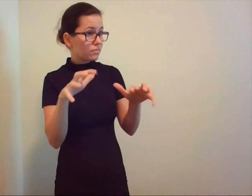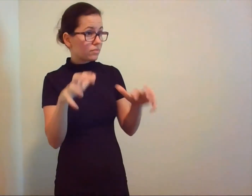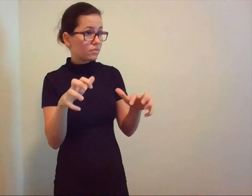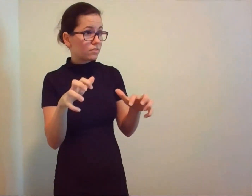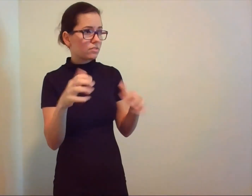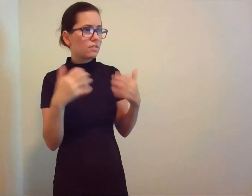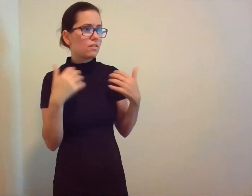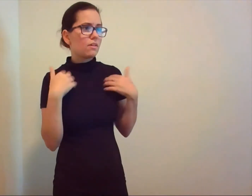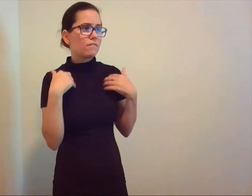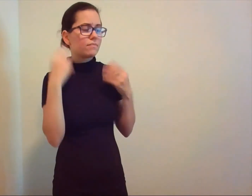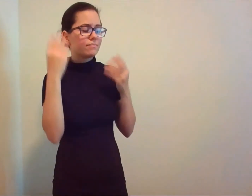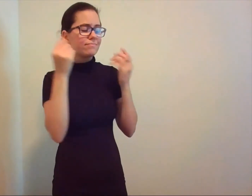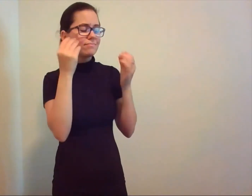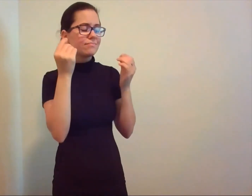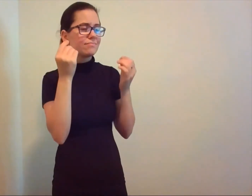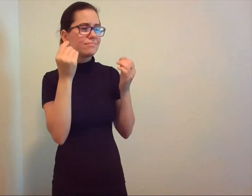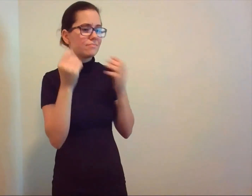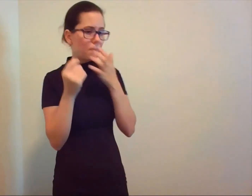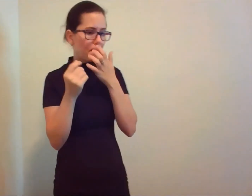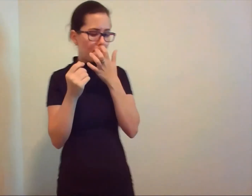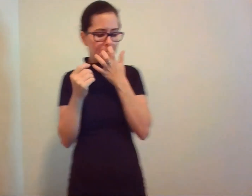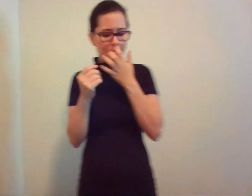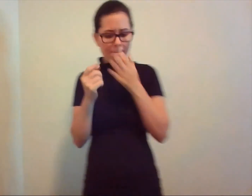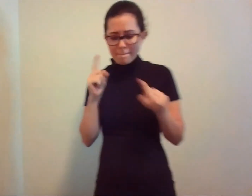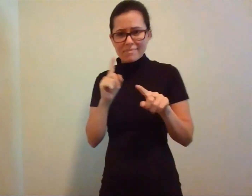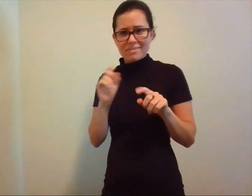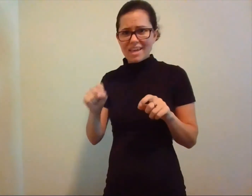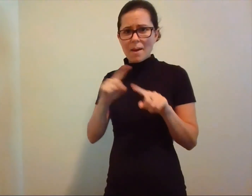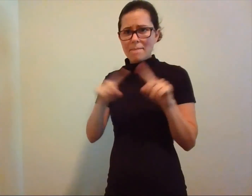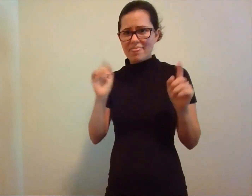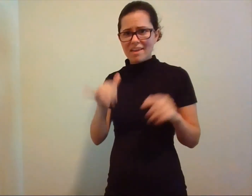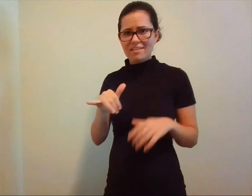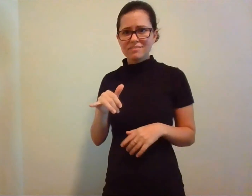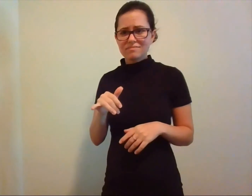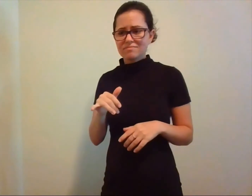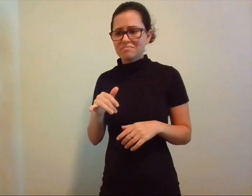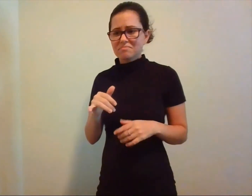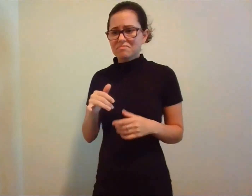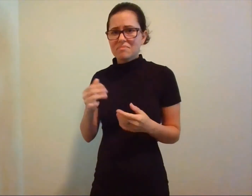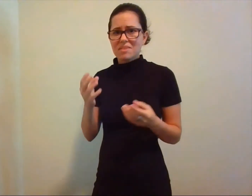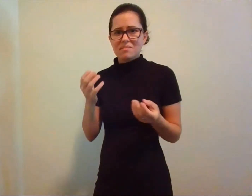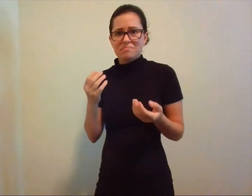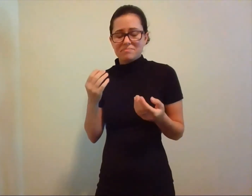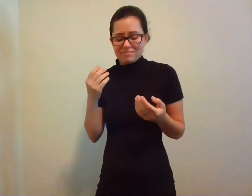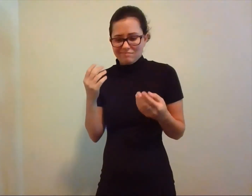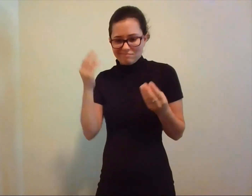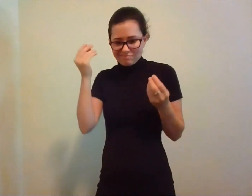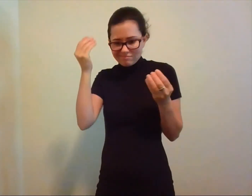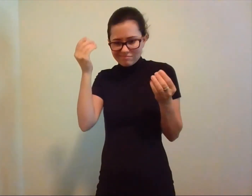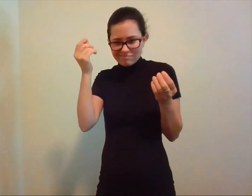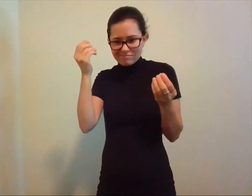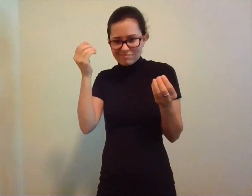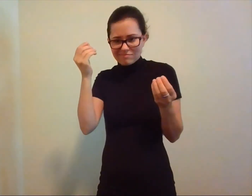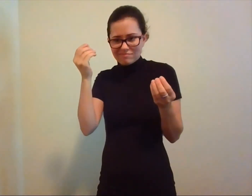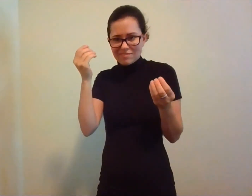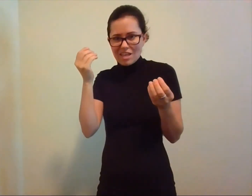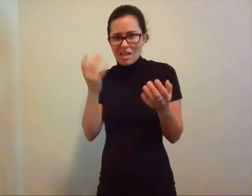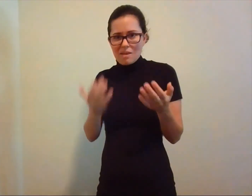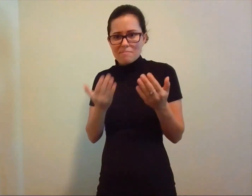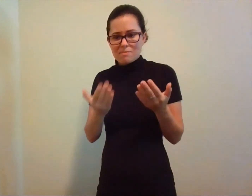having sexist thoughts about masseuses. I got through with the massage and I was like, that's the best massage I've ever had. And I was like, am I saying that because